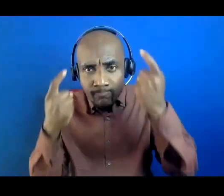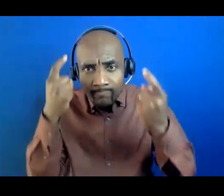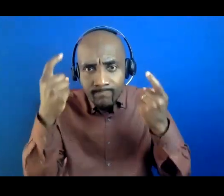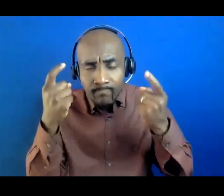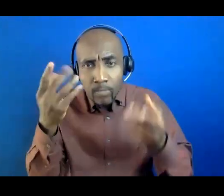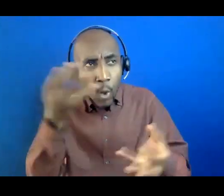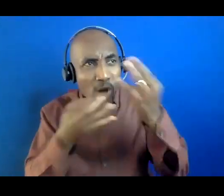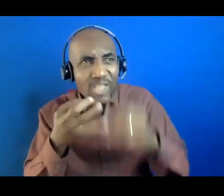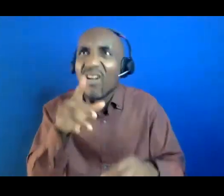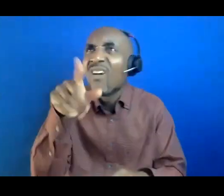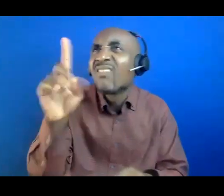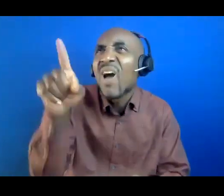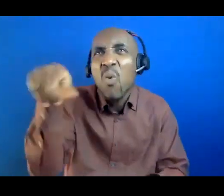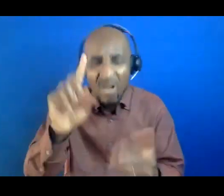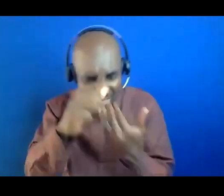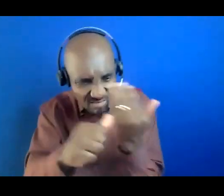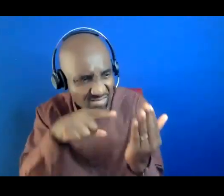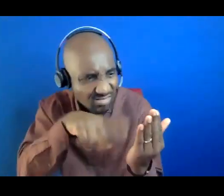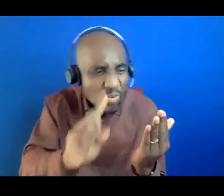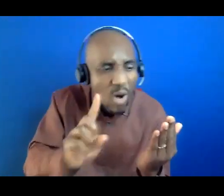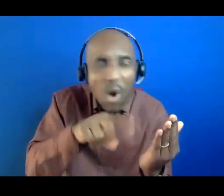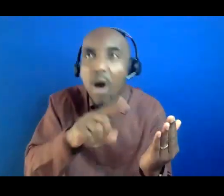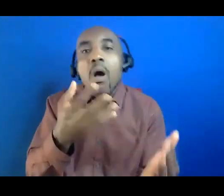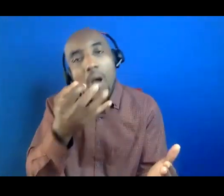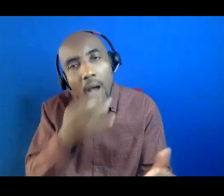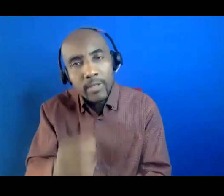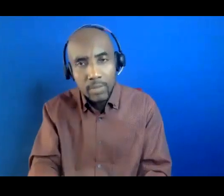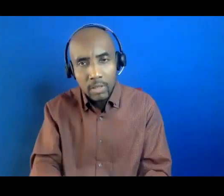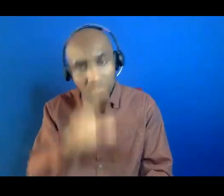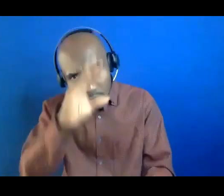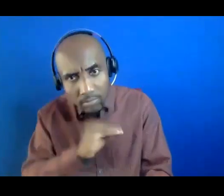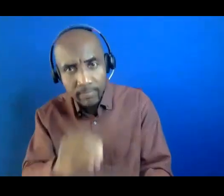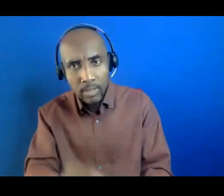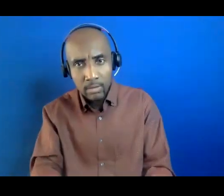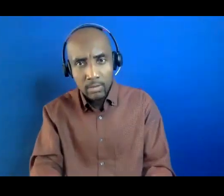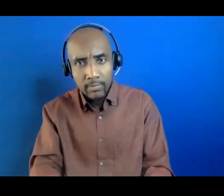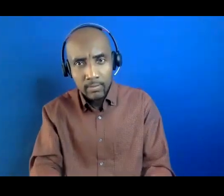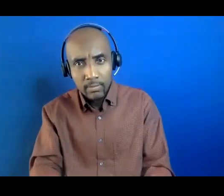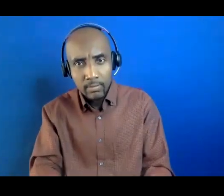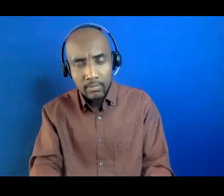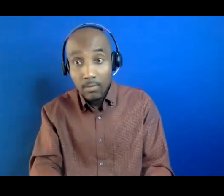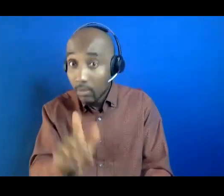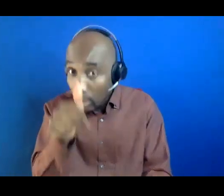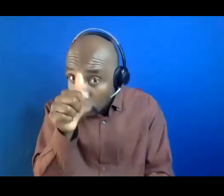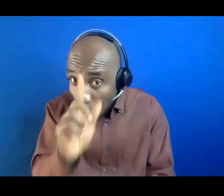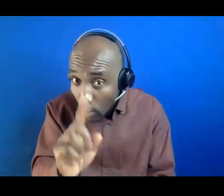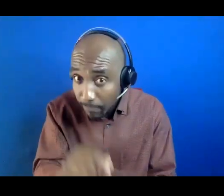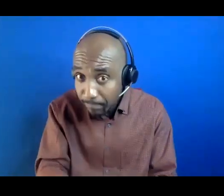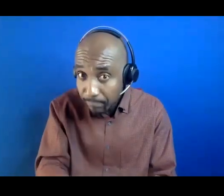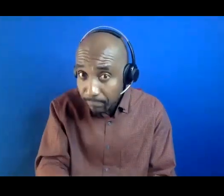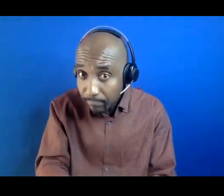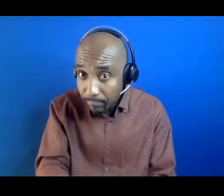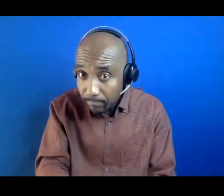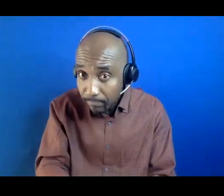that? What is that? What does that mean? I just want you to tell me. And do you know that I